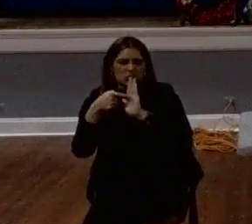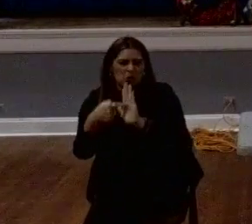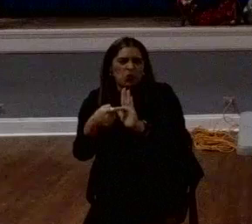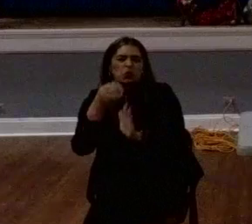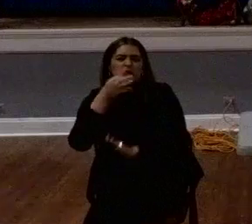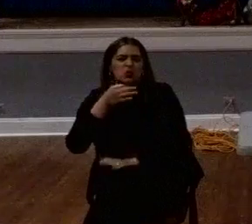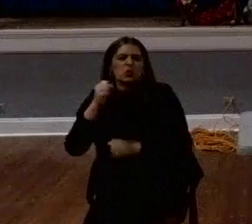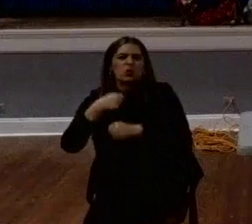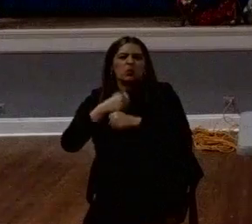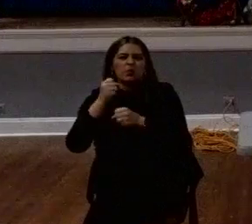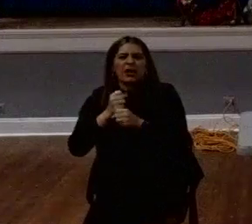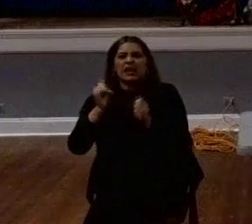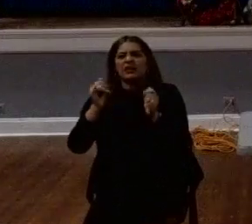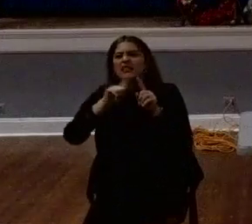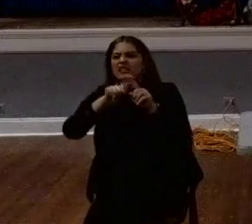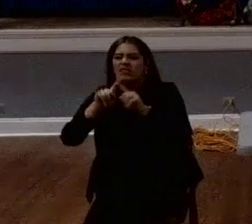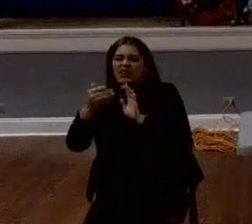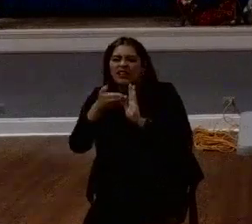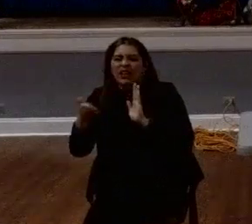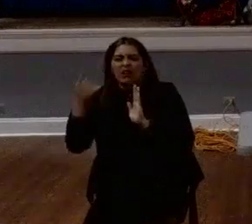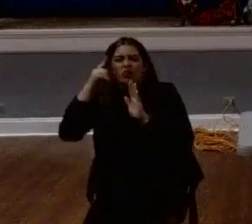and other features for the kids.